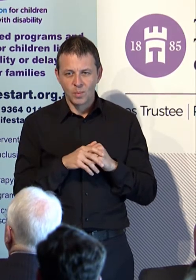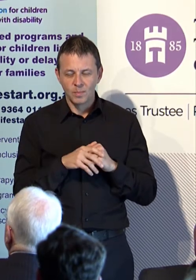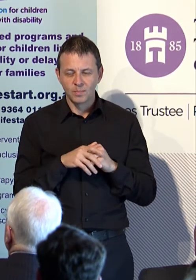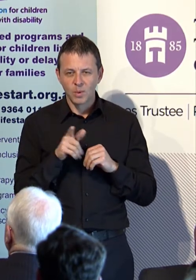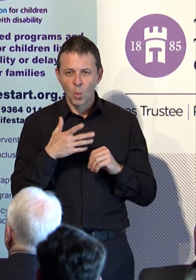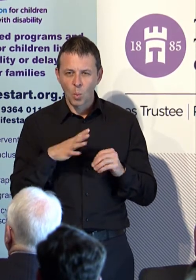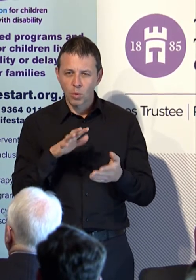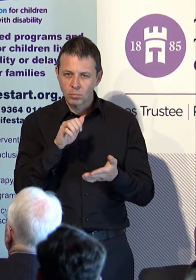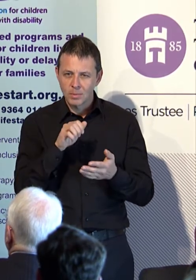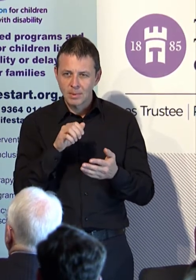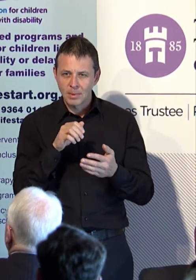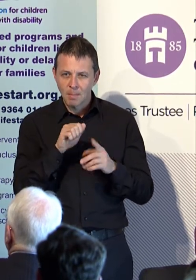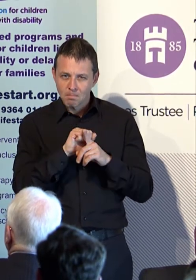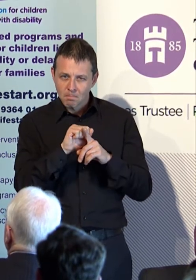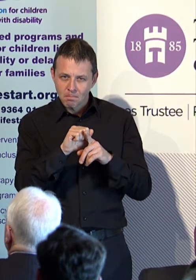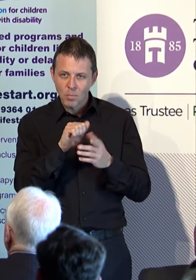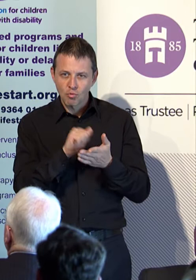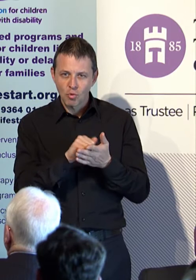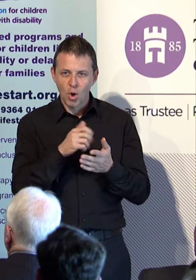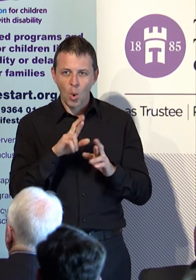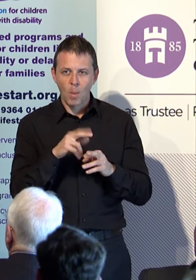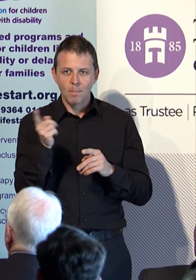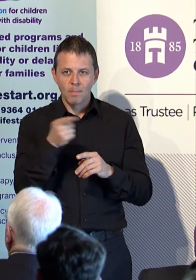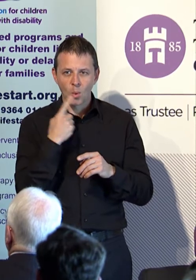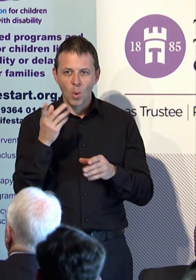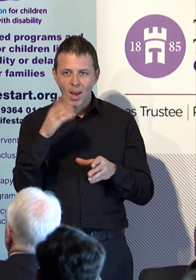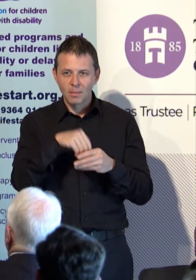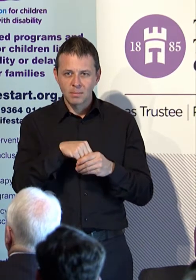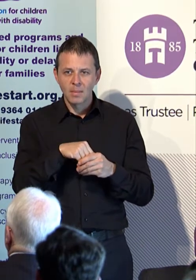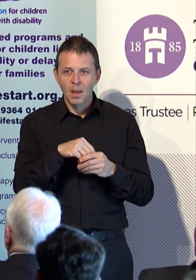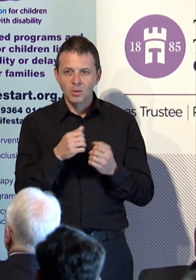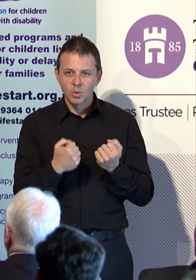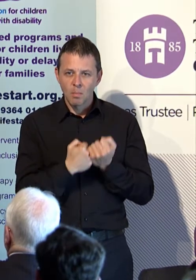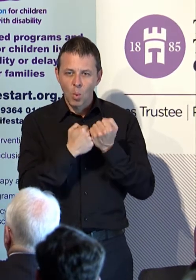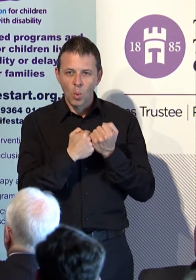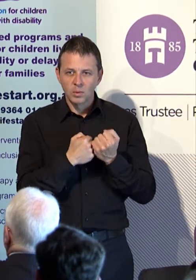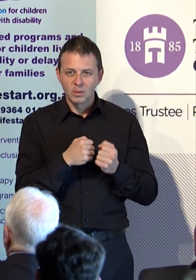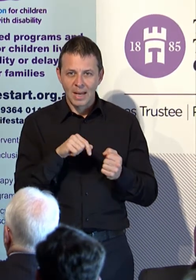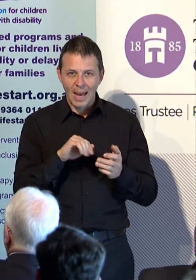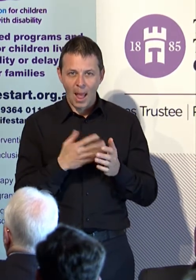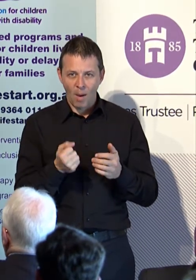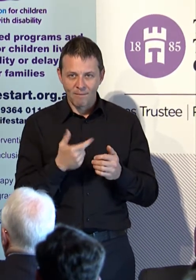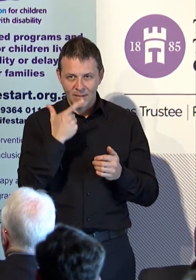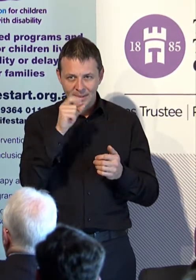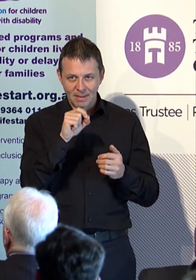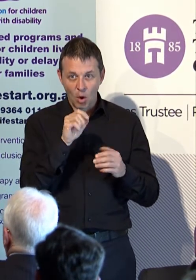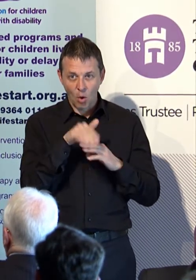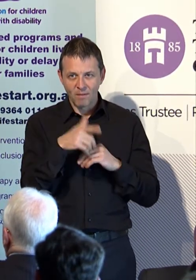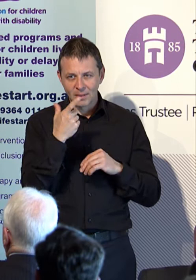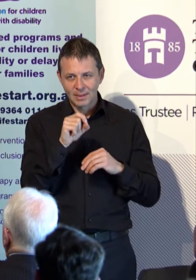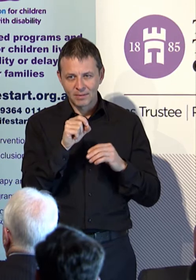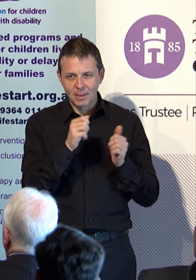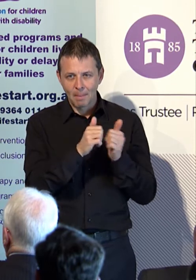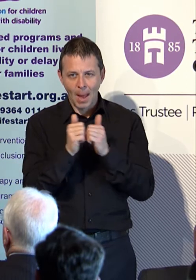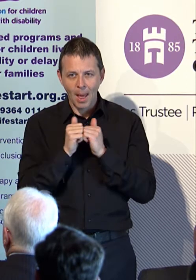that people will participate in it and support us in our journey. We have now over 70 partners around Australia,